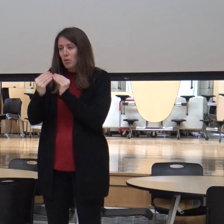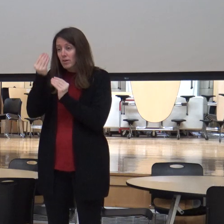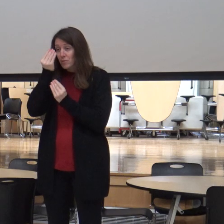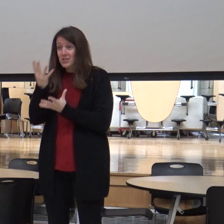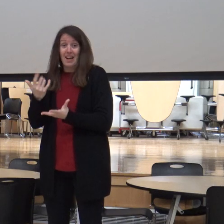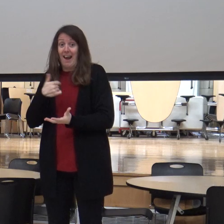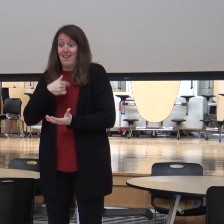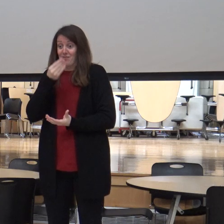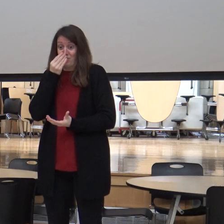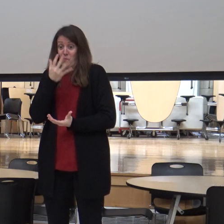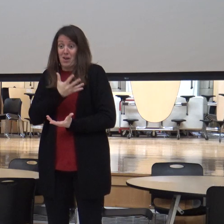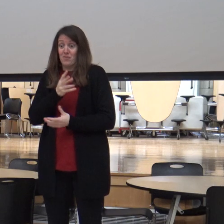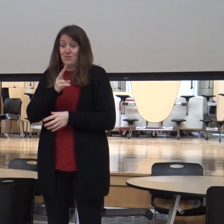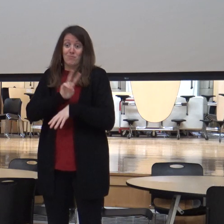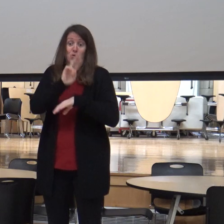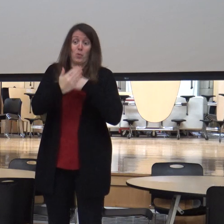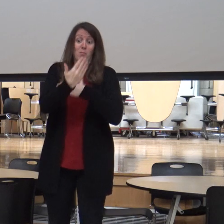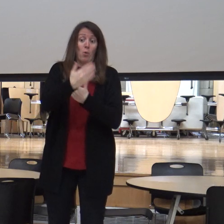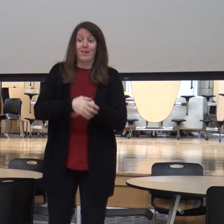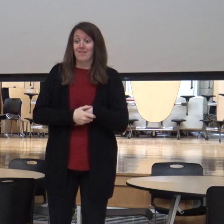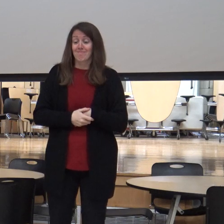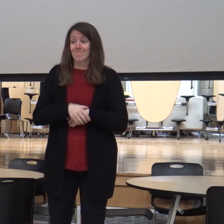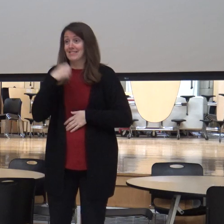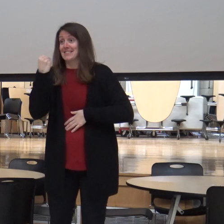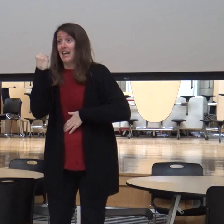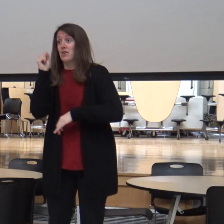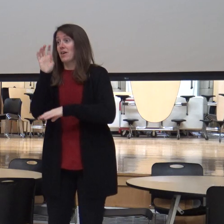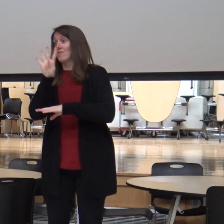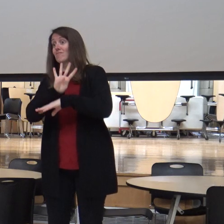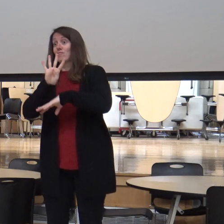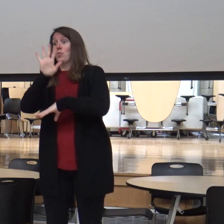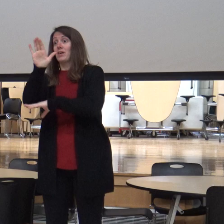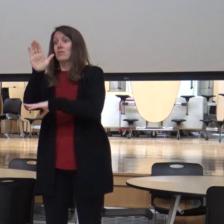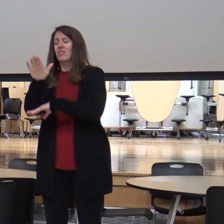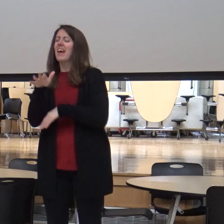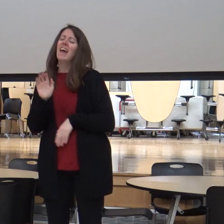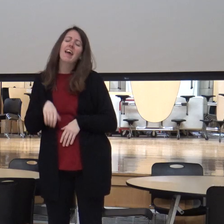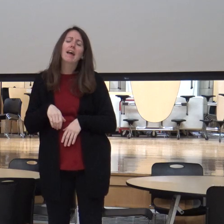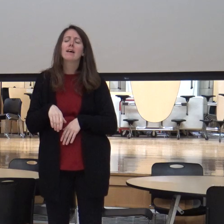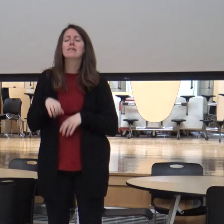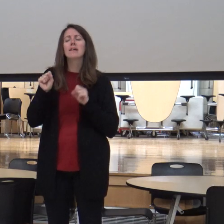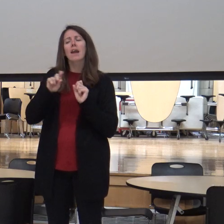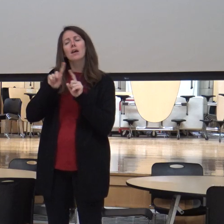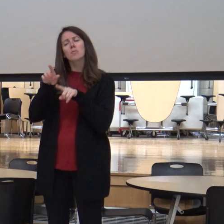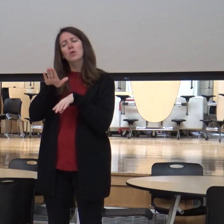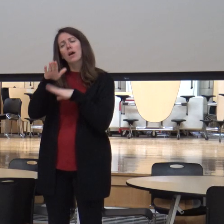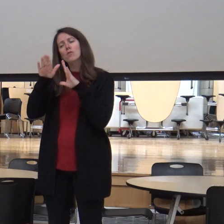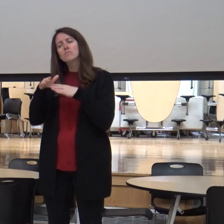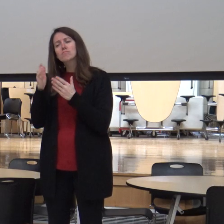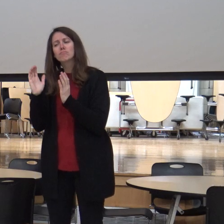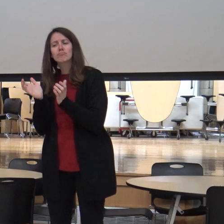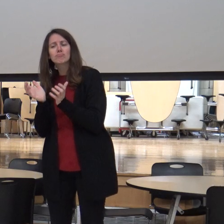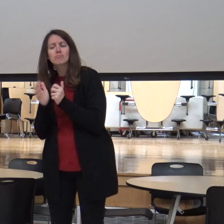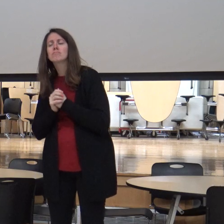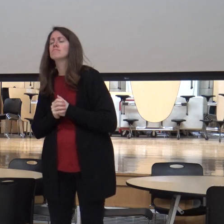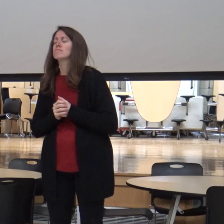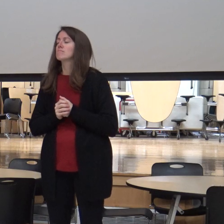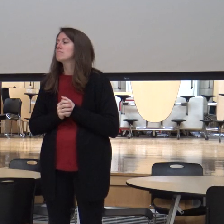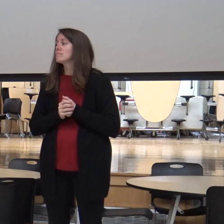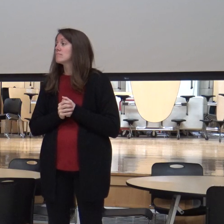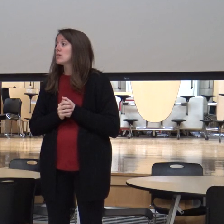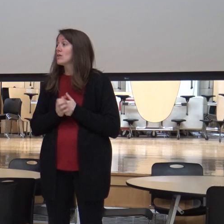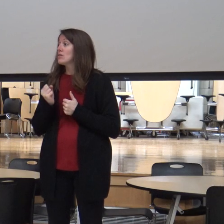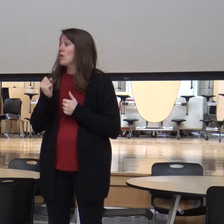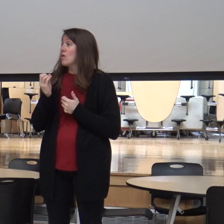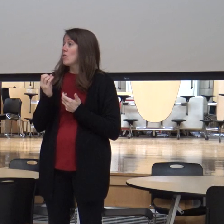2 in the morning, 4 in the afternoon on Saturday, I don't care. Hey, can we come and can we just chat? Okay? So,